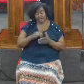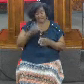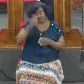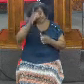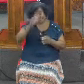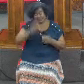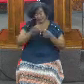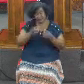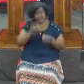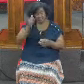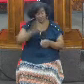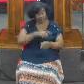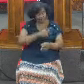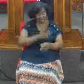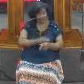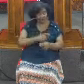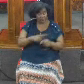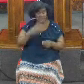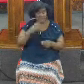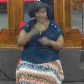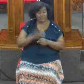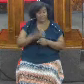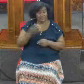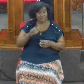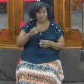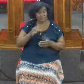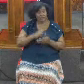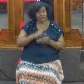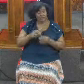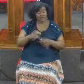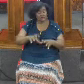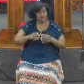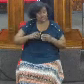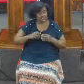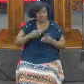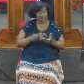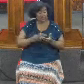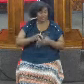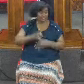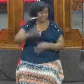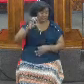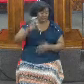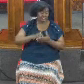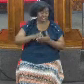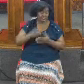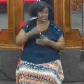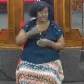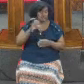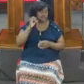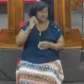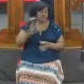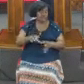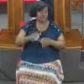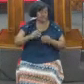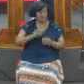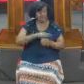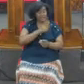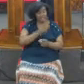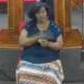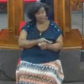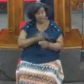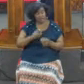own power. But he promised them that when they received the Holy Ghost, that they should receive power